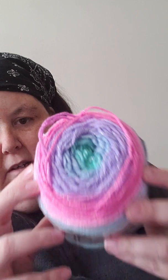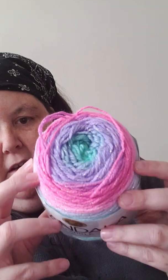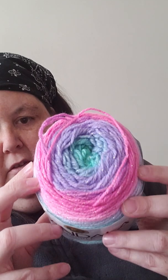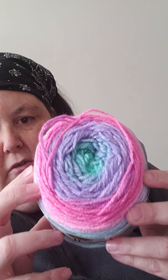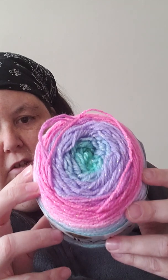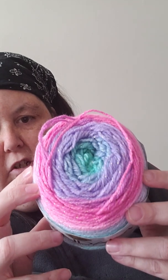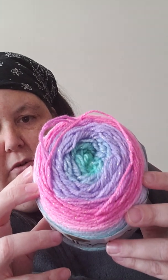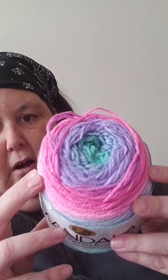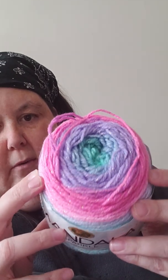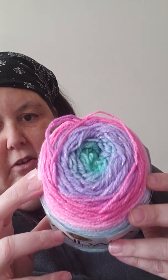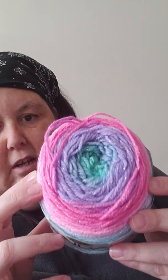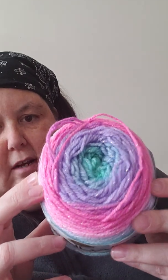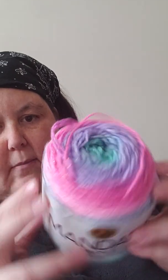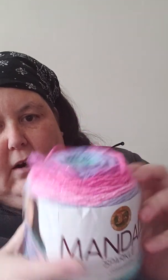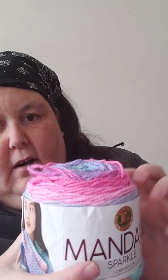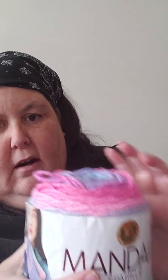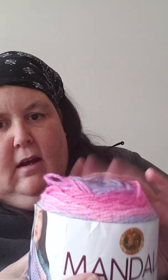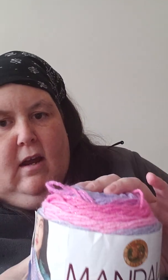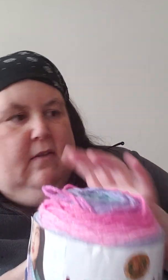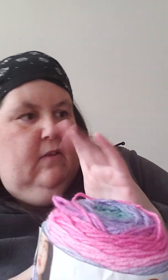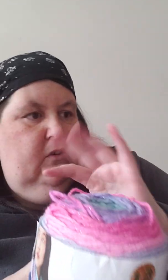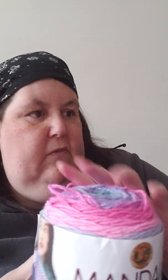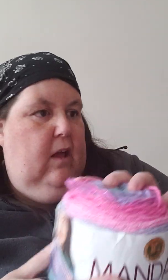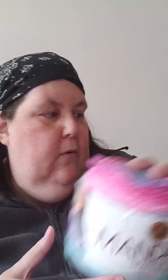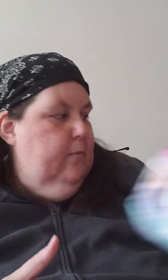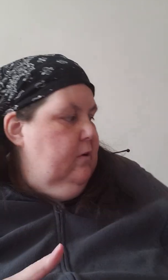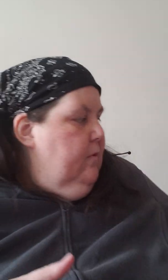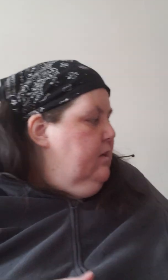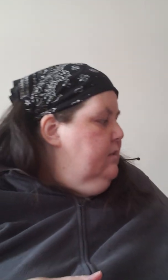send those 2 along with the teddy bear and then those flower bookmarkers.